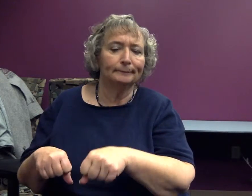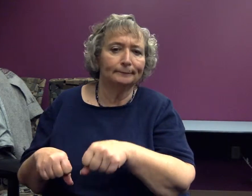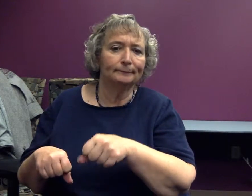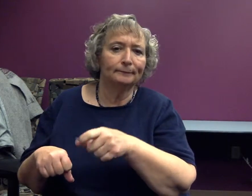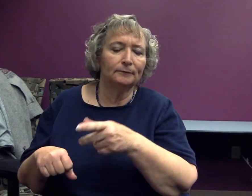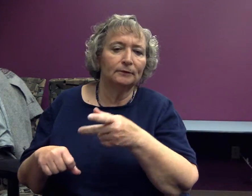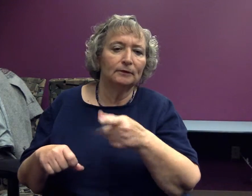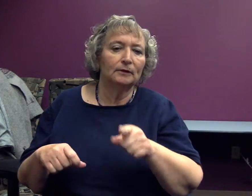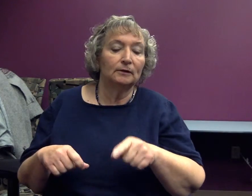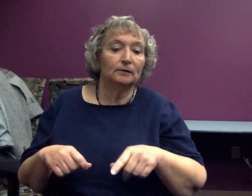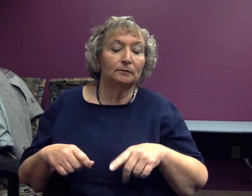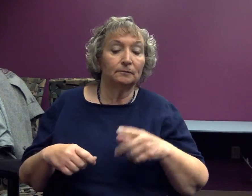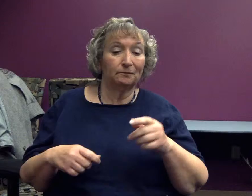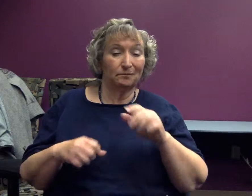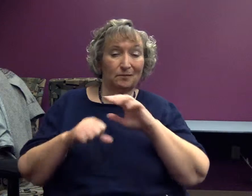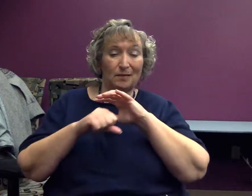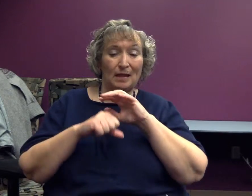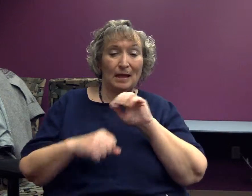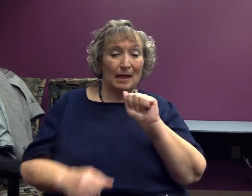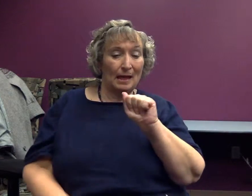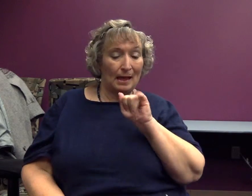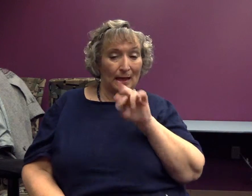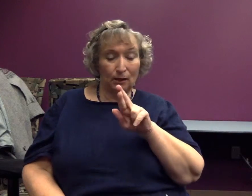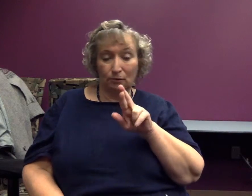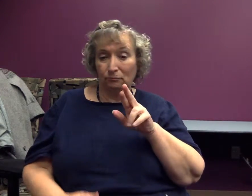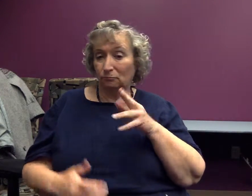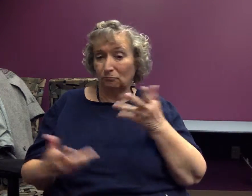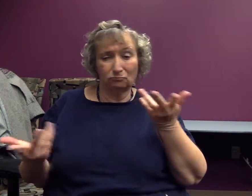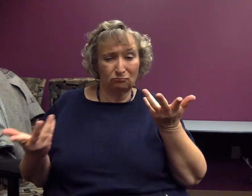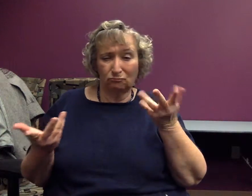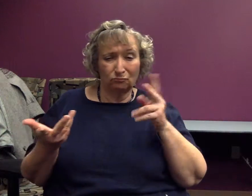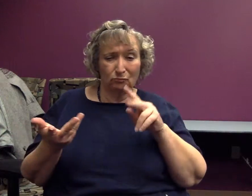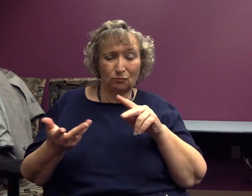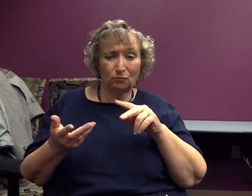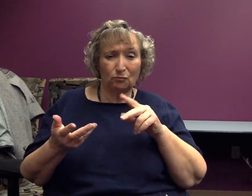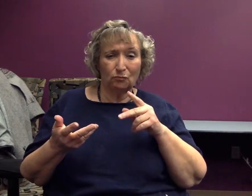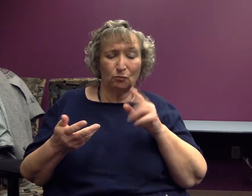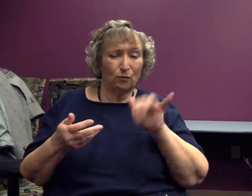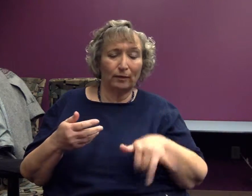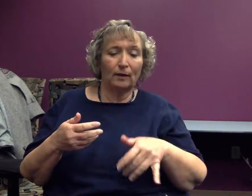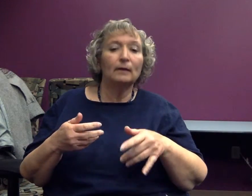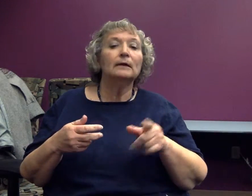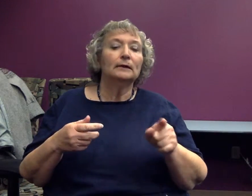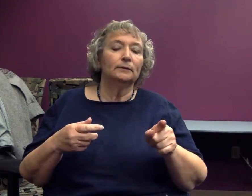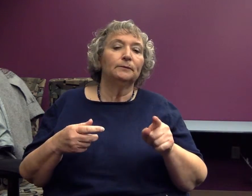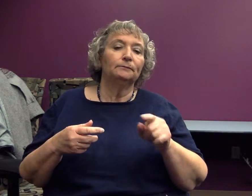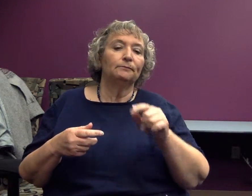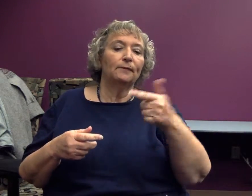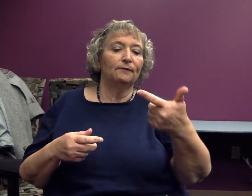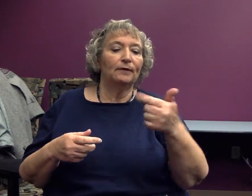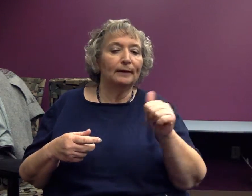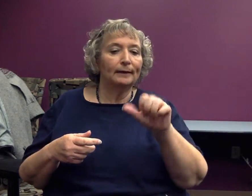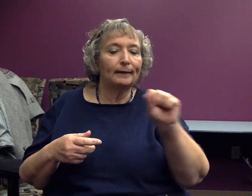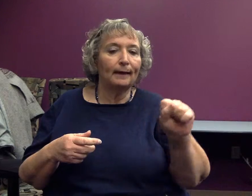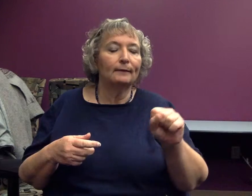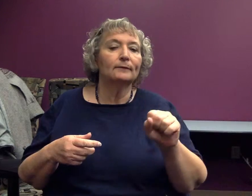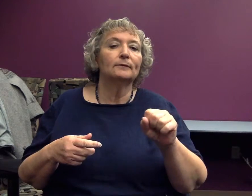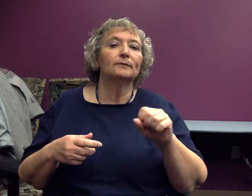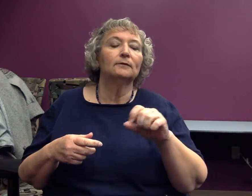Air is made of gas molecules, whether that's oxygen or carbon dioxide or nitrogen.